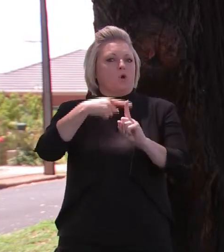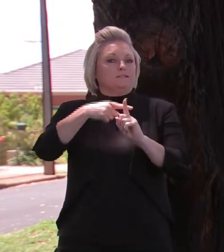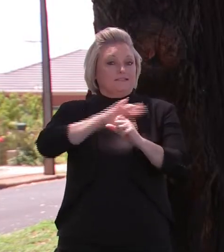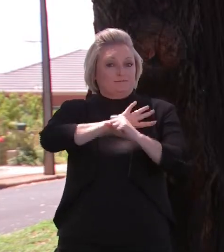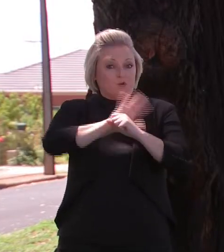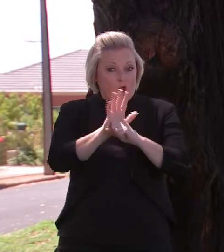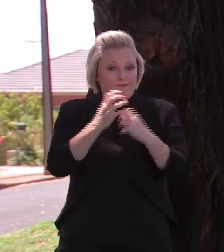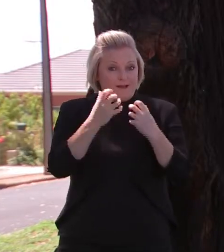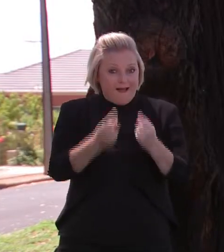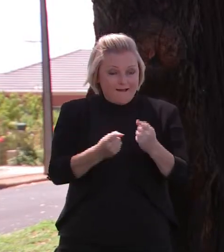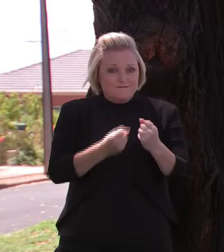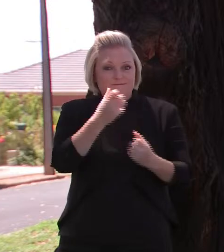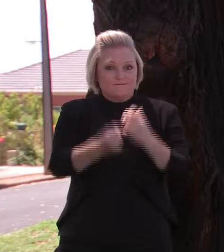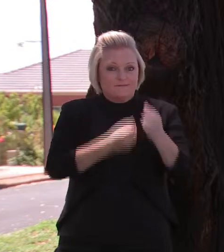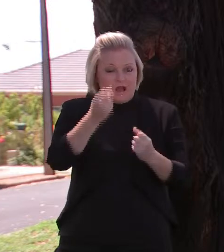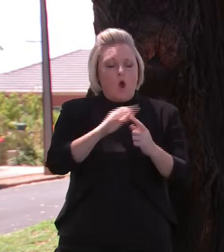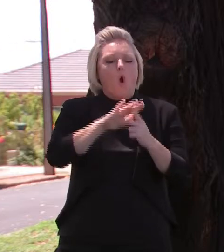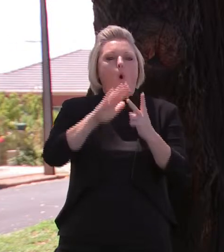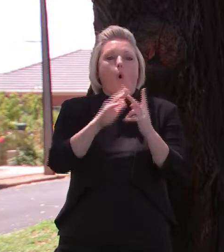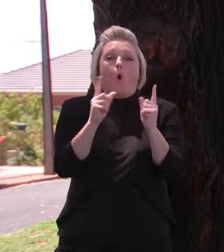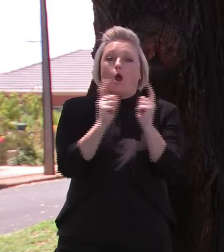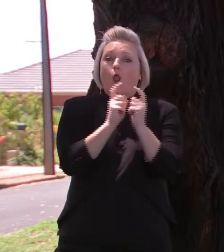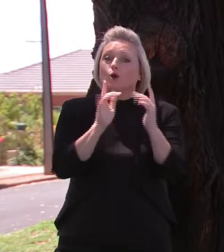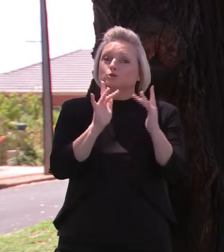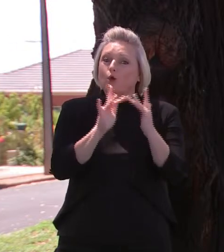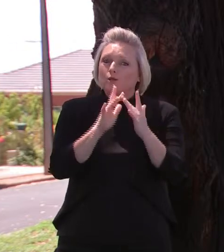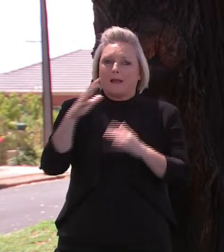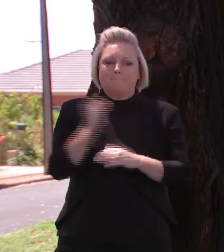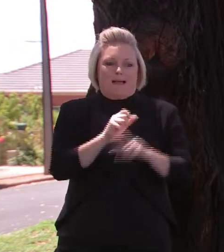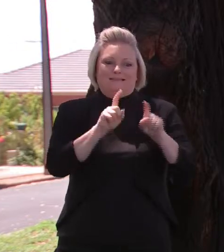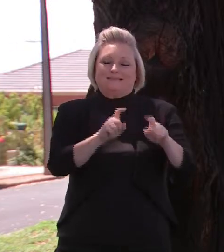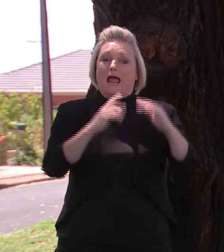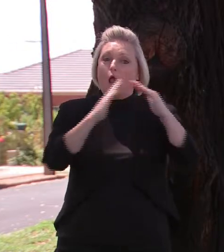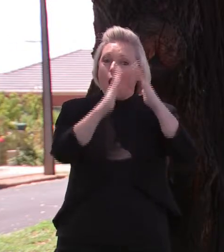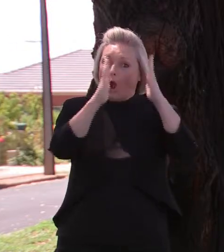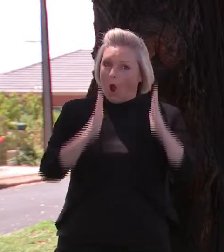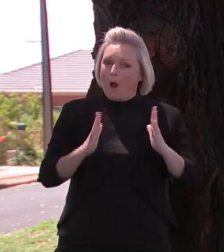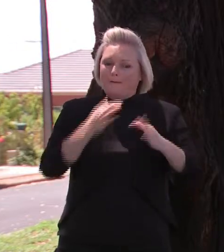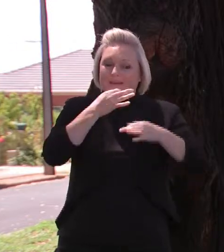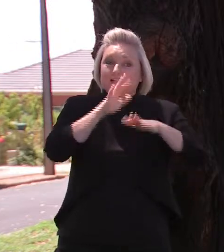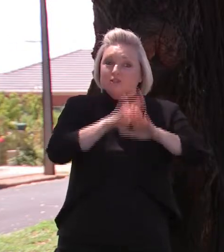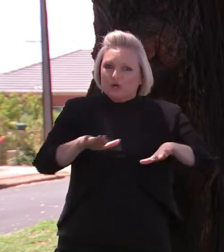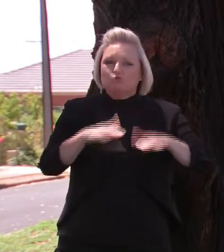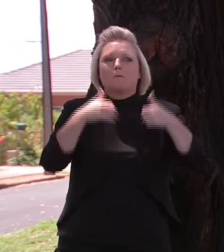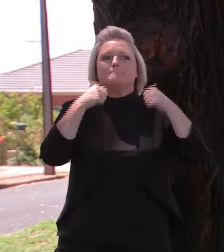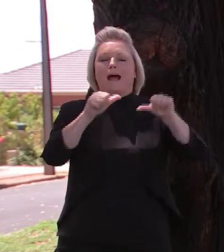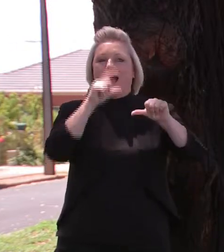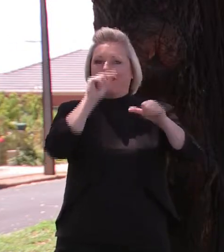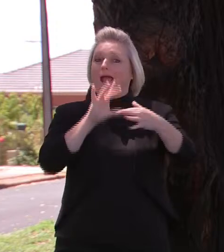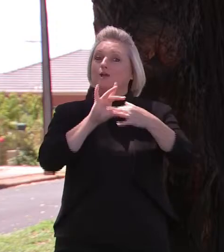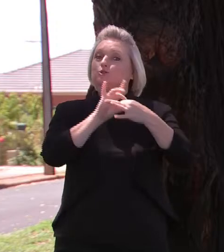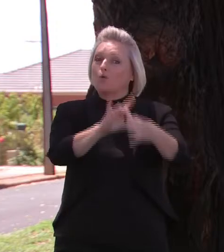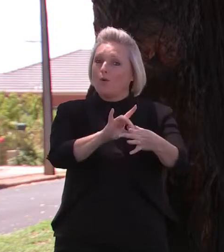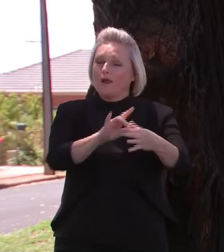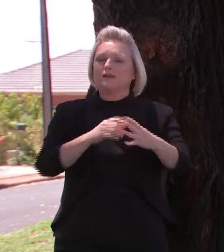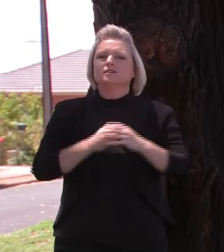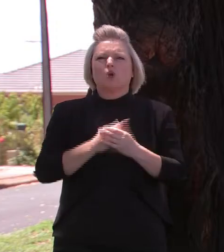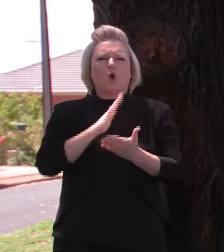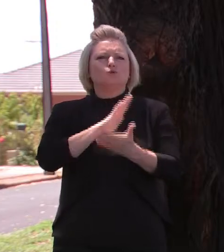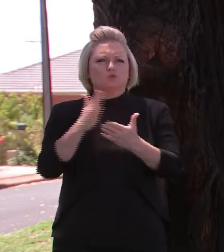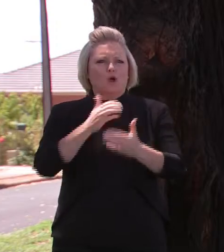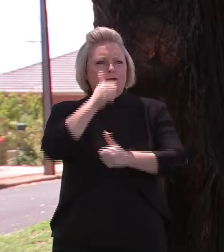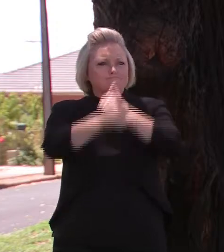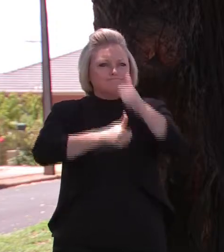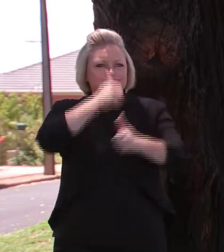contact and need to do their study from home. I really want to congratulate the South Australian Education Department and all of our dedicated teachers